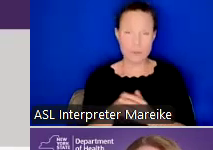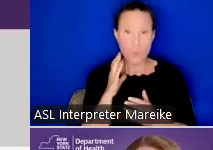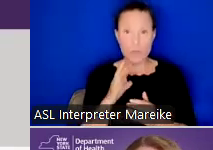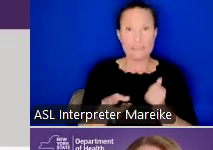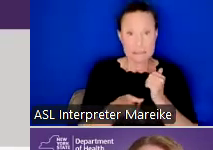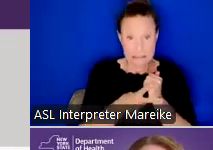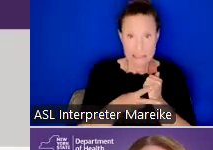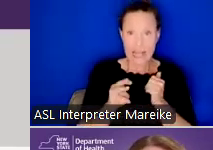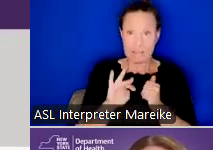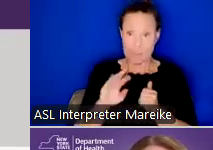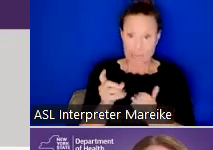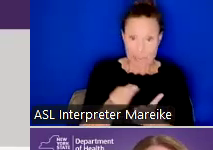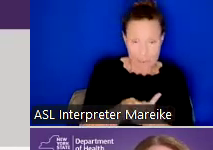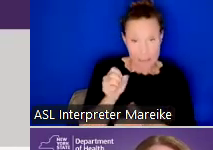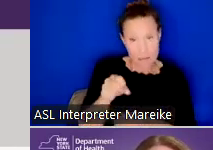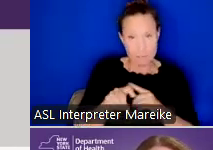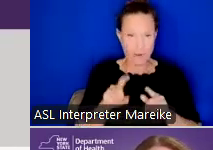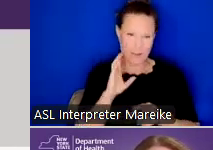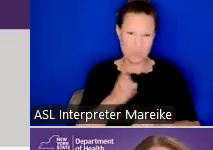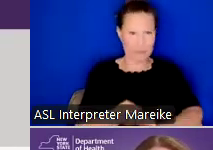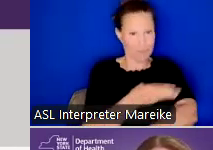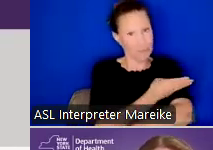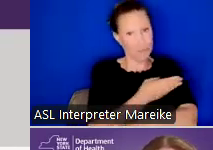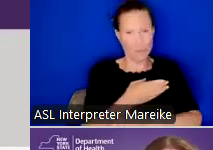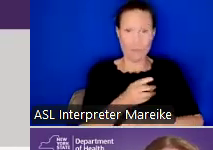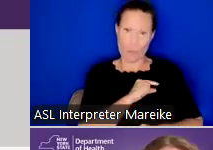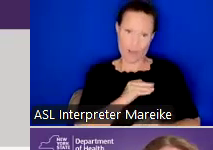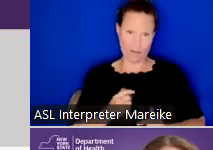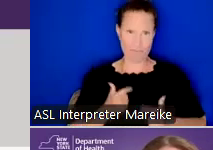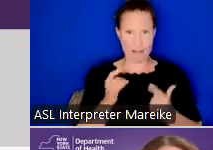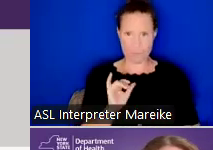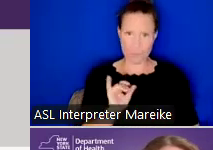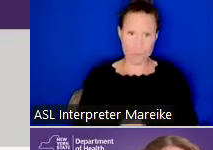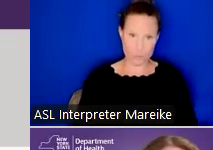but it's going to improve, right, the quality of lives.